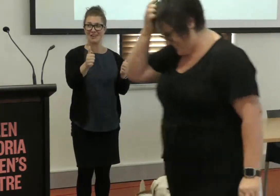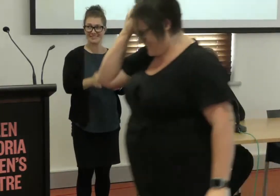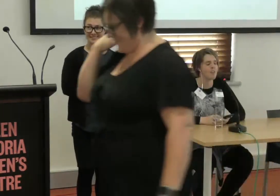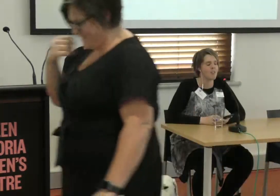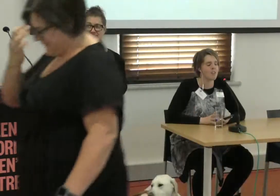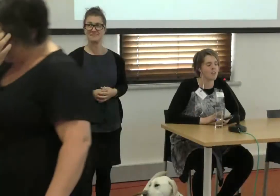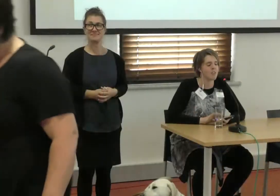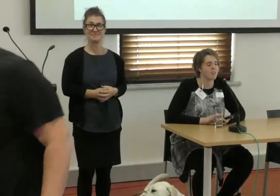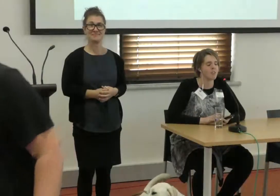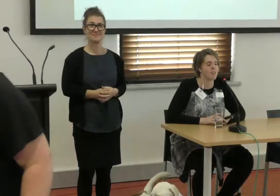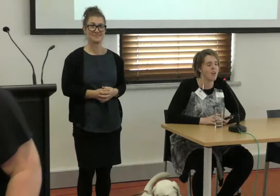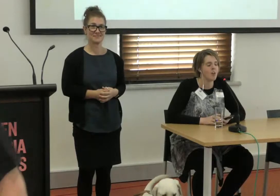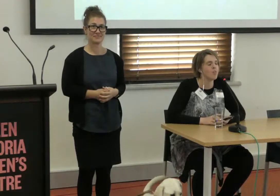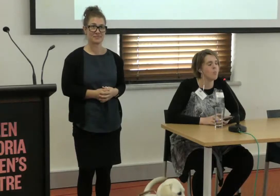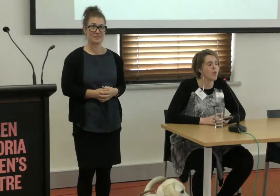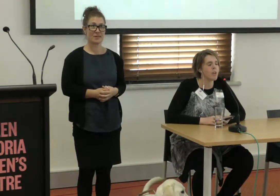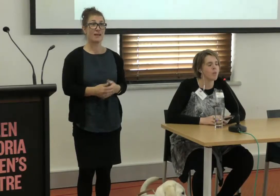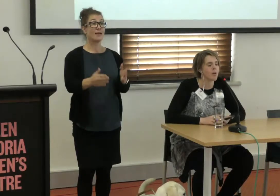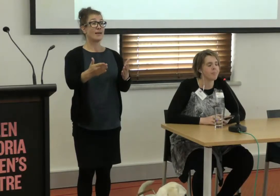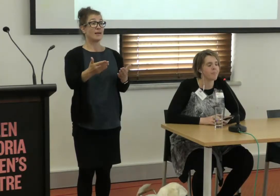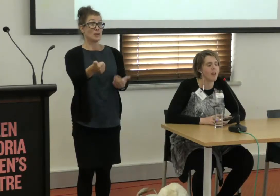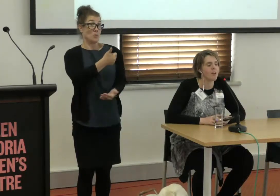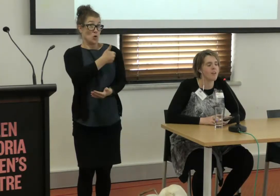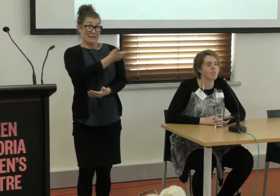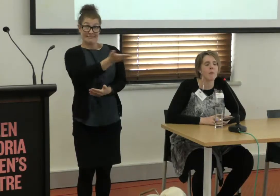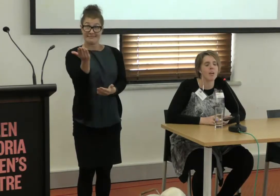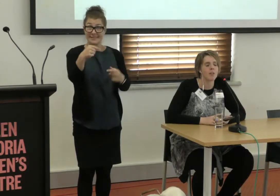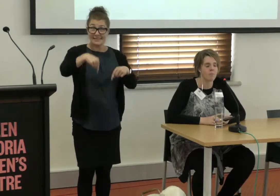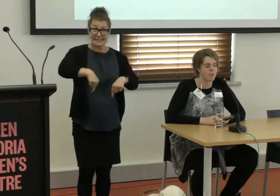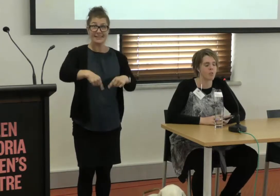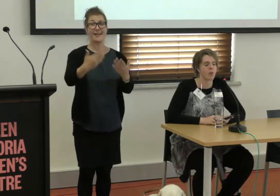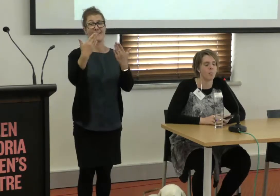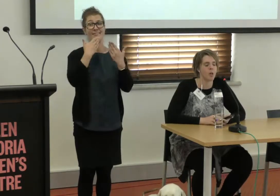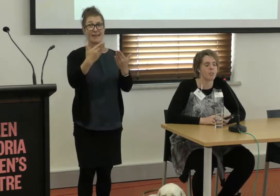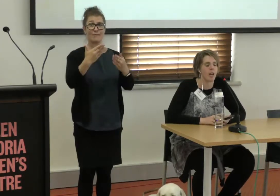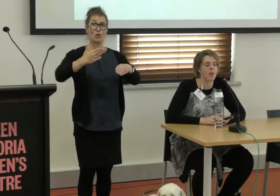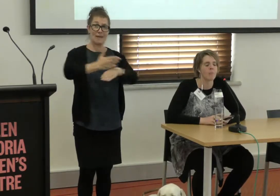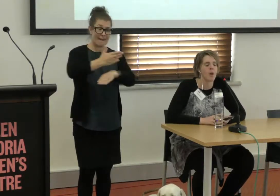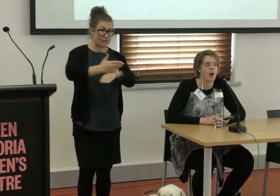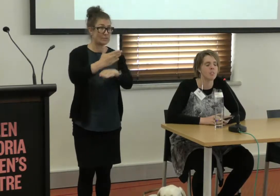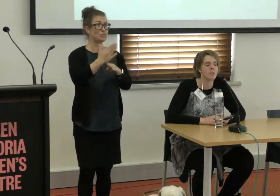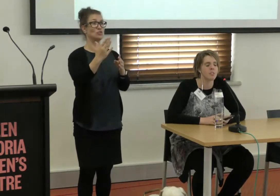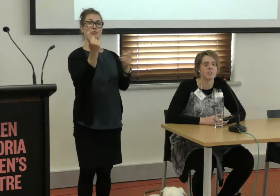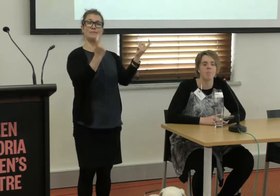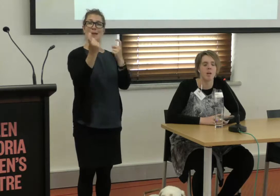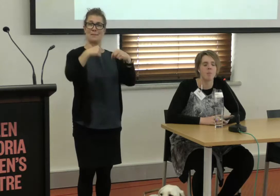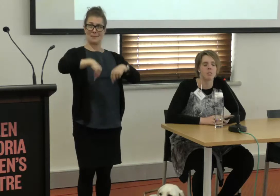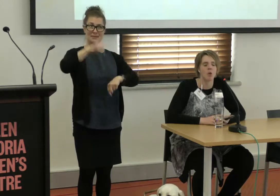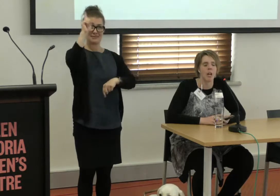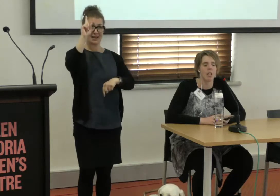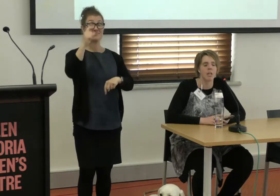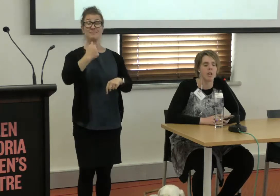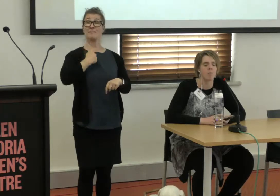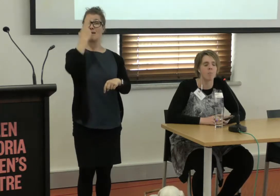excellent. Thank you. Good morning, everyone, and thanks for making the effort to come along today. As Melissa said, my name is